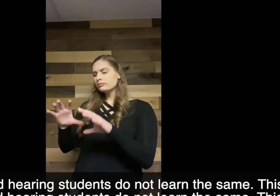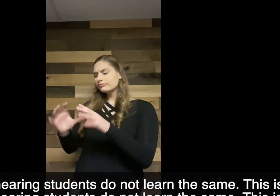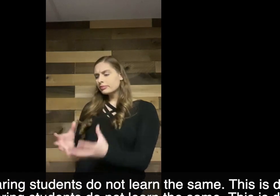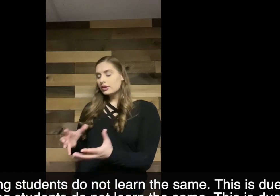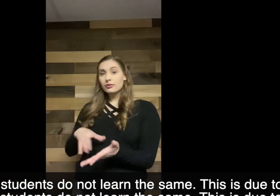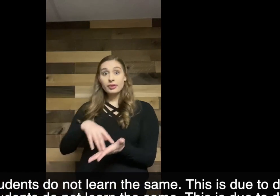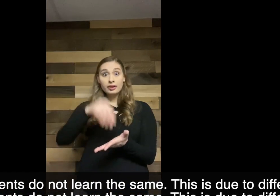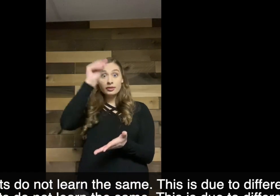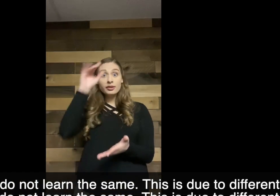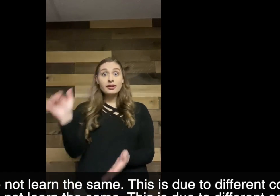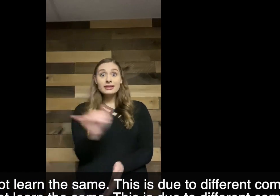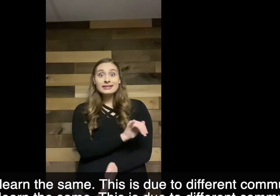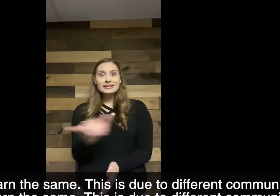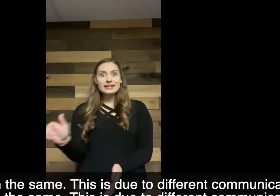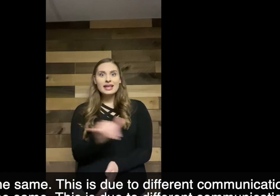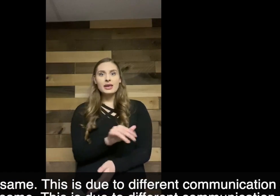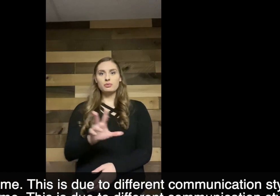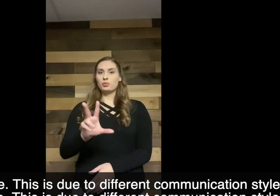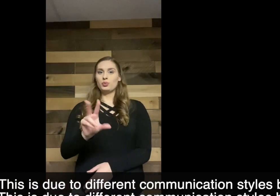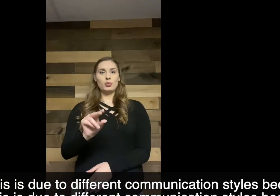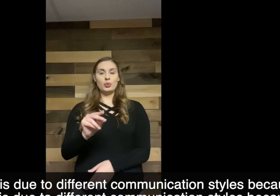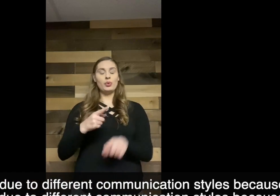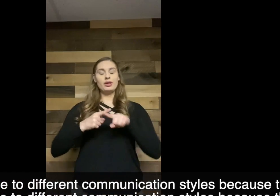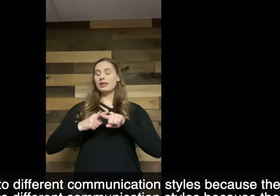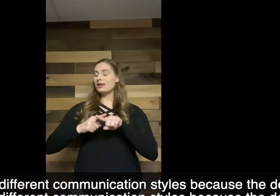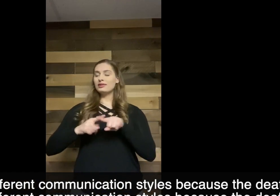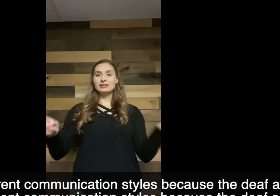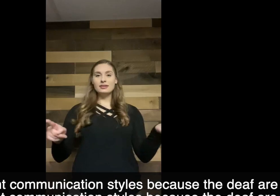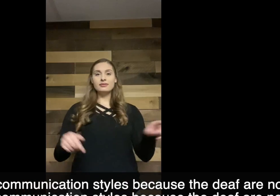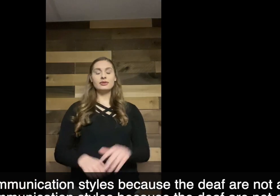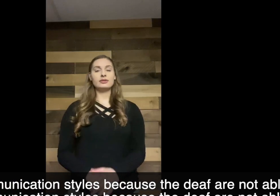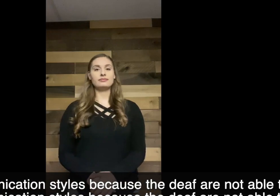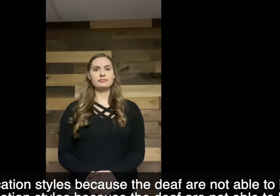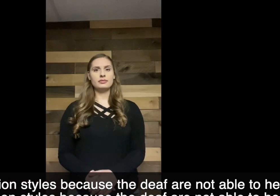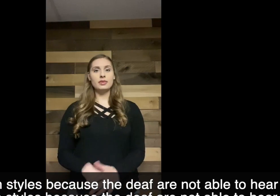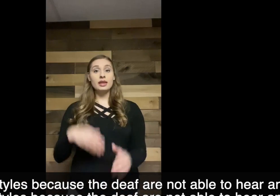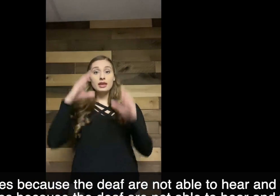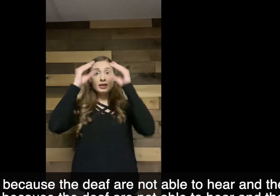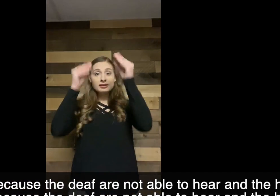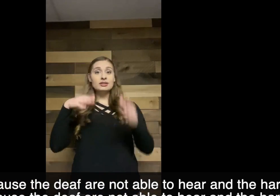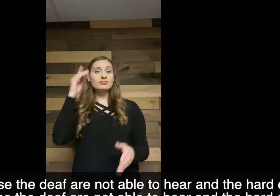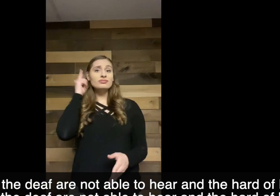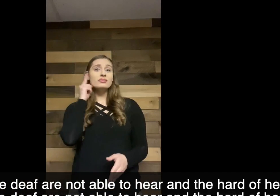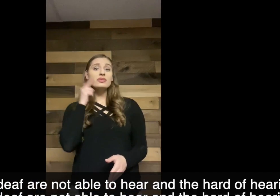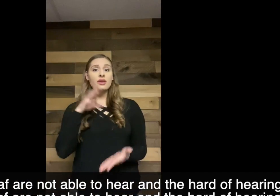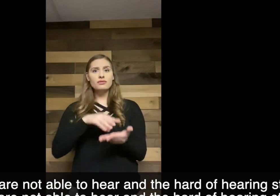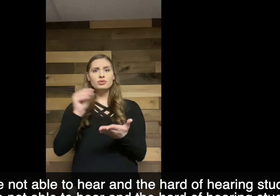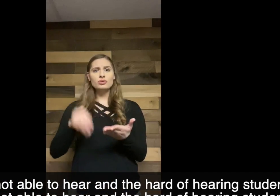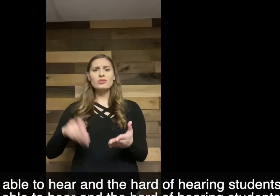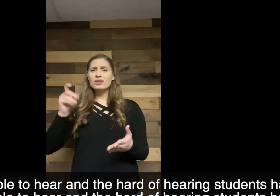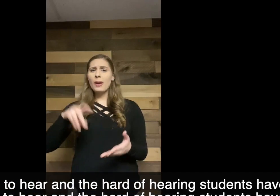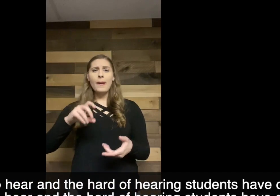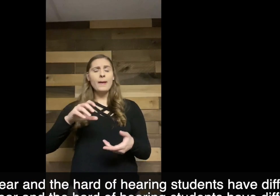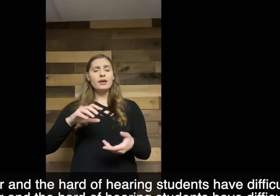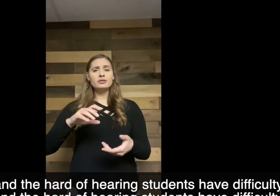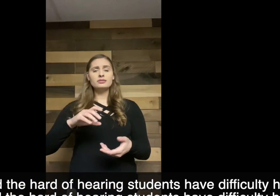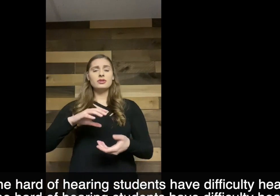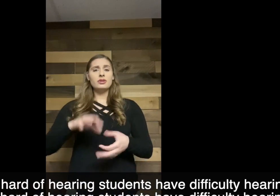students do not learn the same. This is due to different communication styles because the deaf are not able to hear and the hard of hearing students